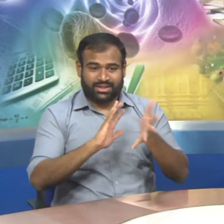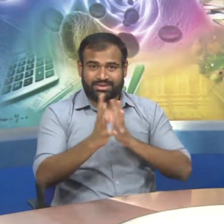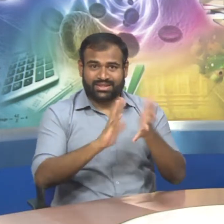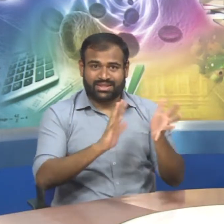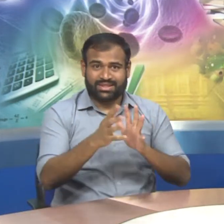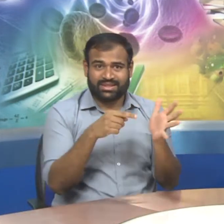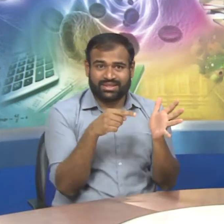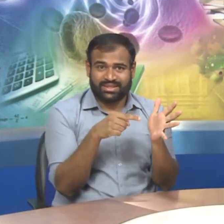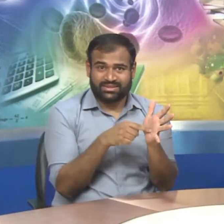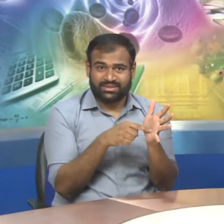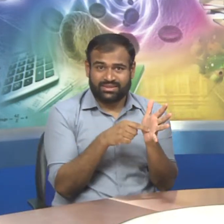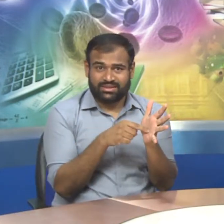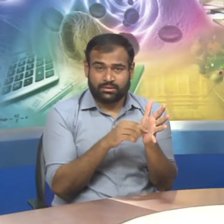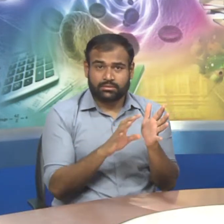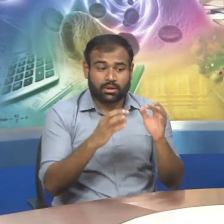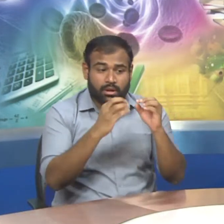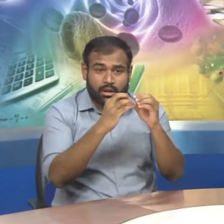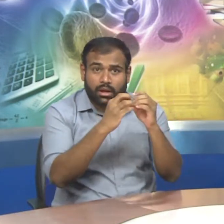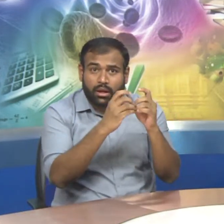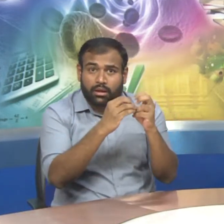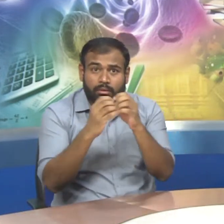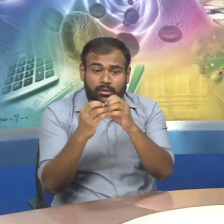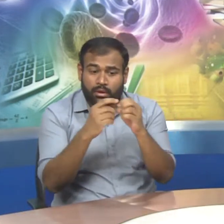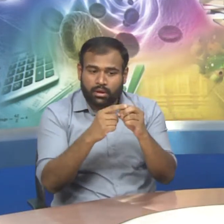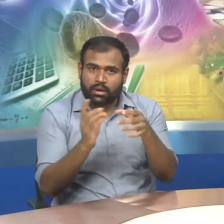Now here you can see signs combined with finger spelling.